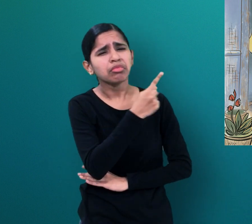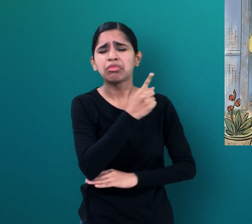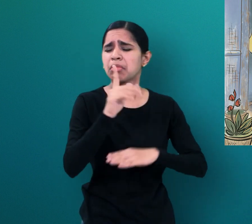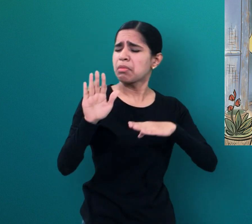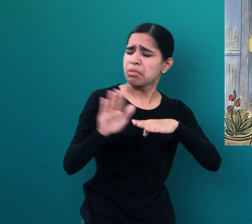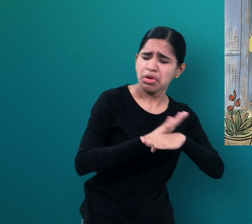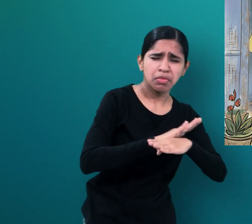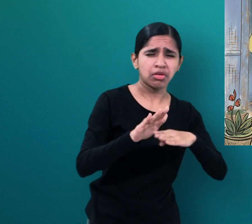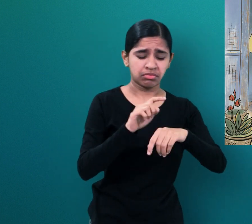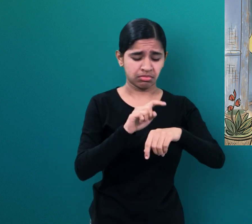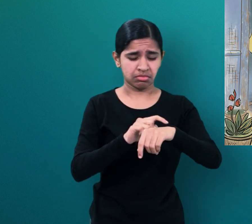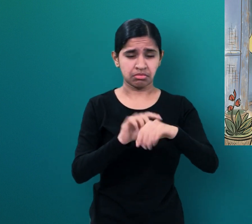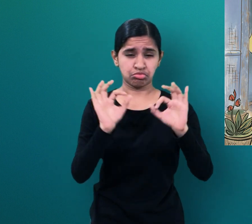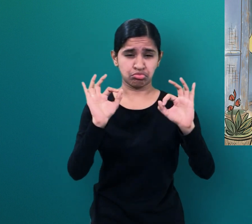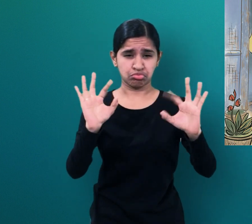Like clockwork every morning,